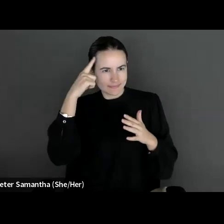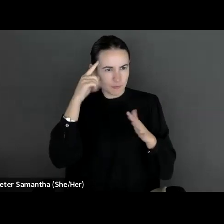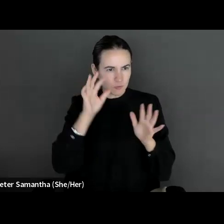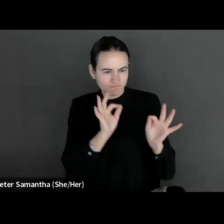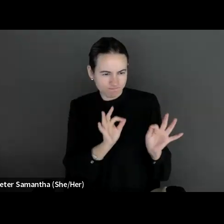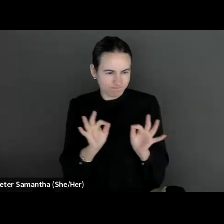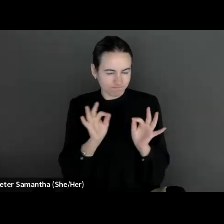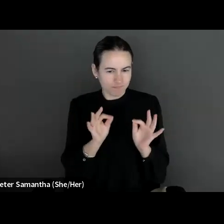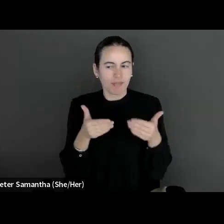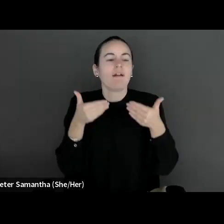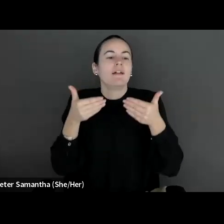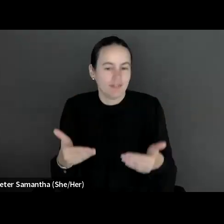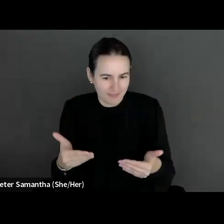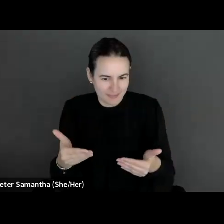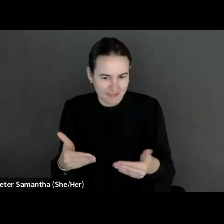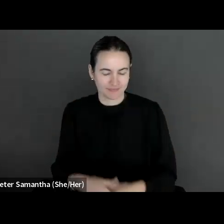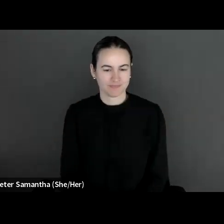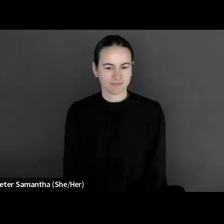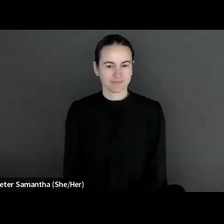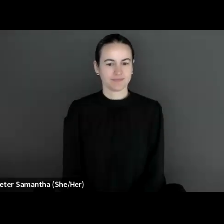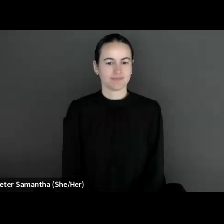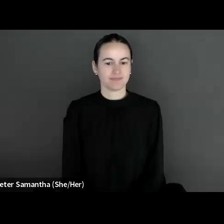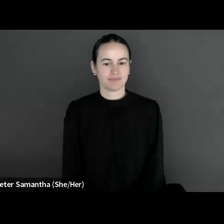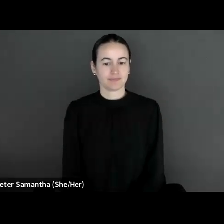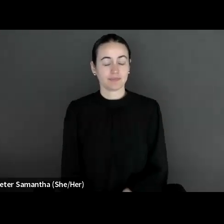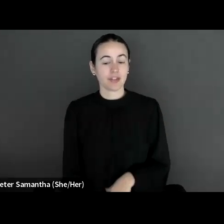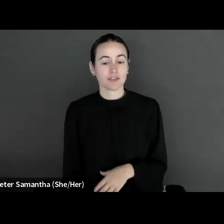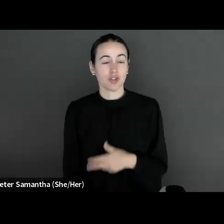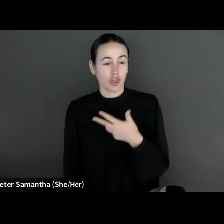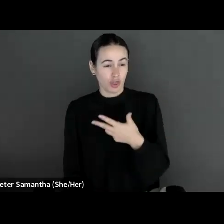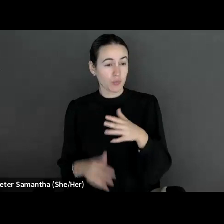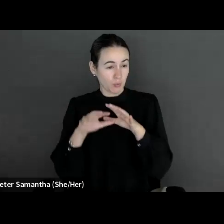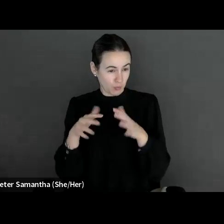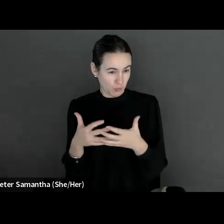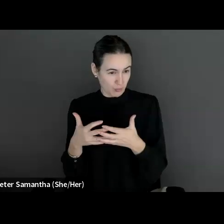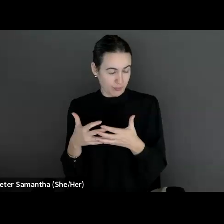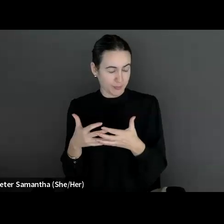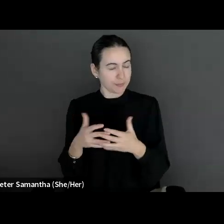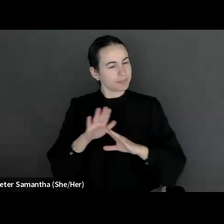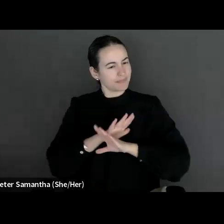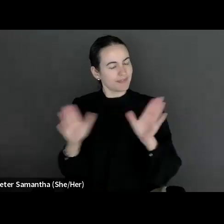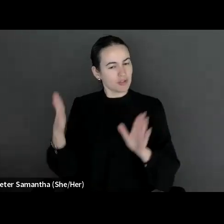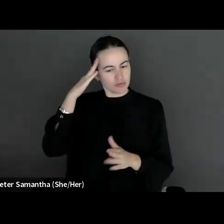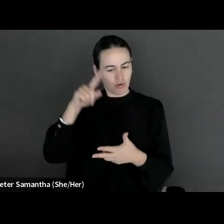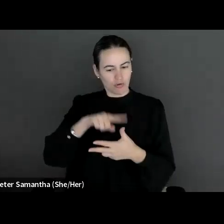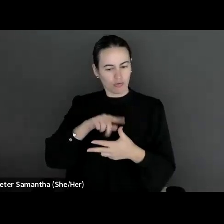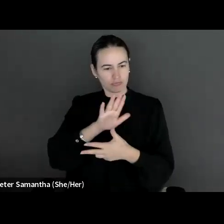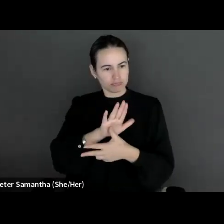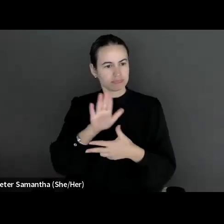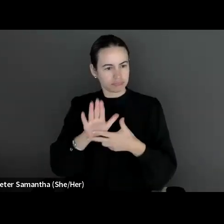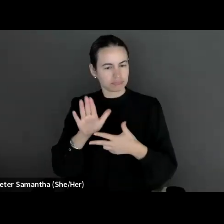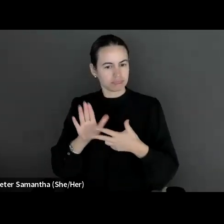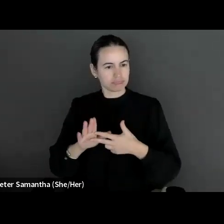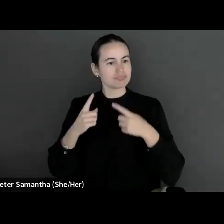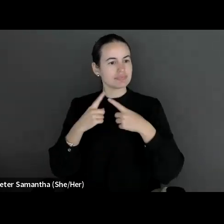3 different proficiency groups that we have, we also know from theory that they should be different. The